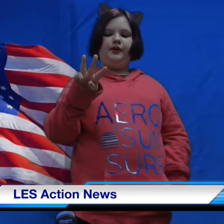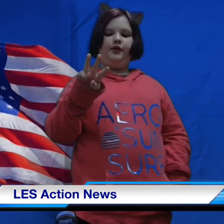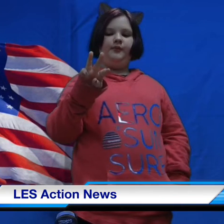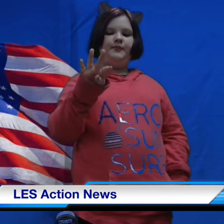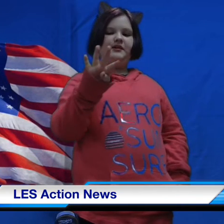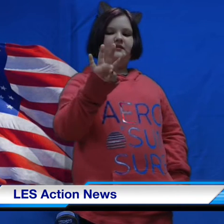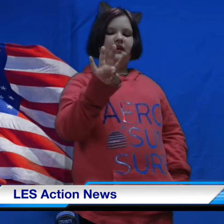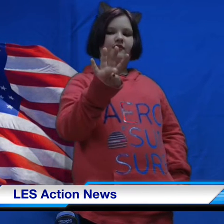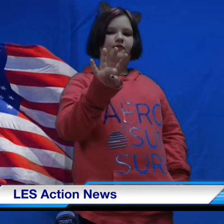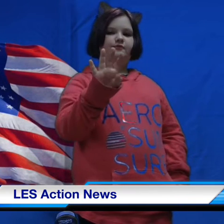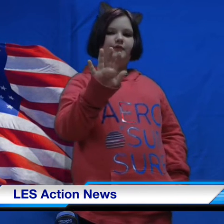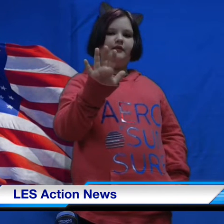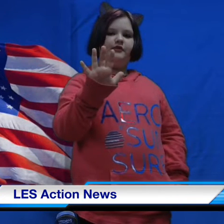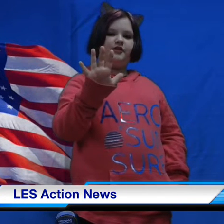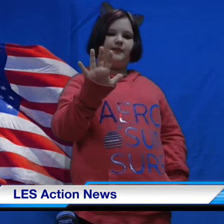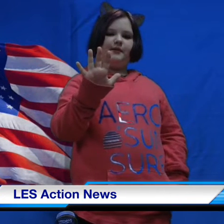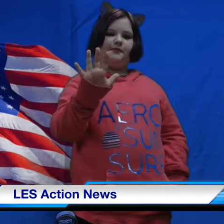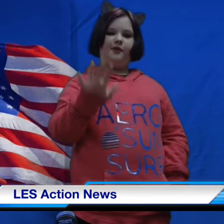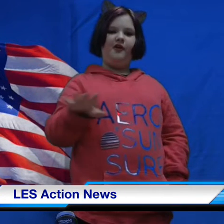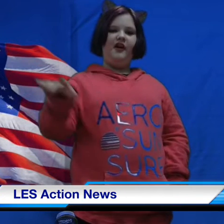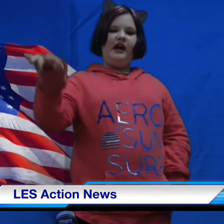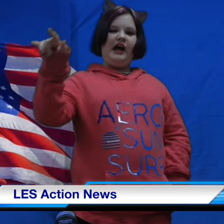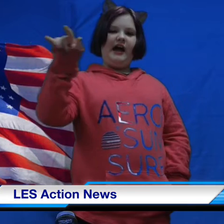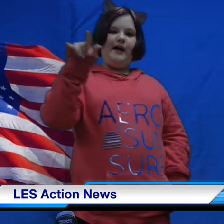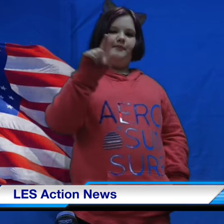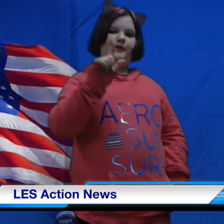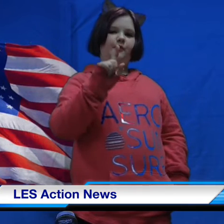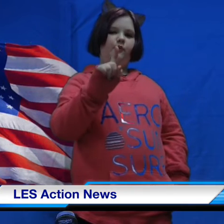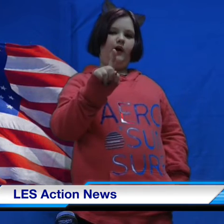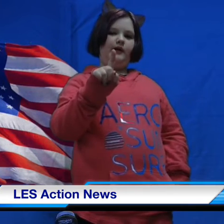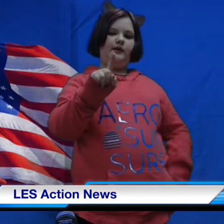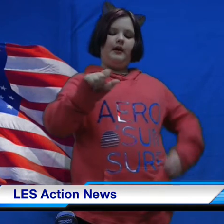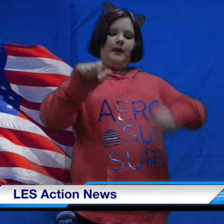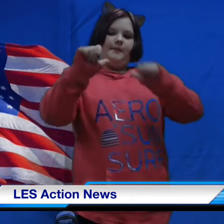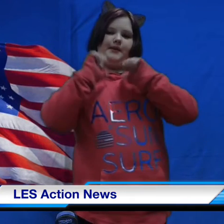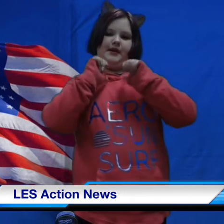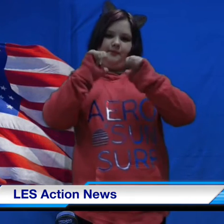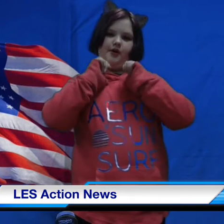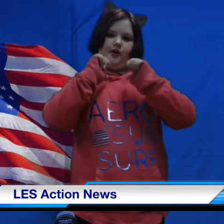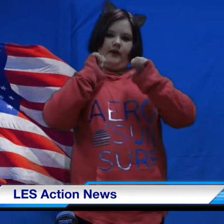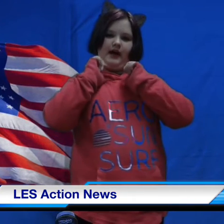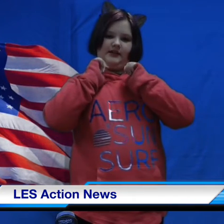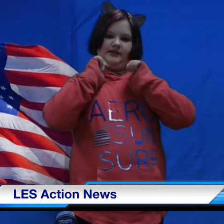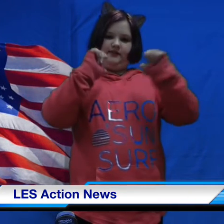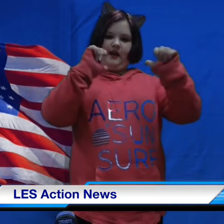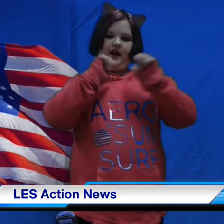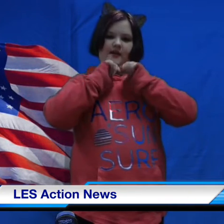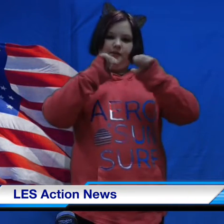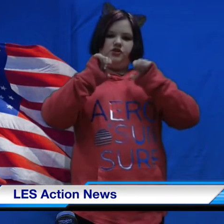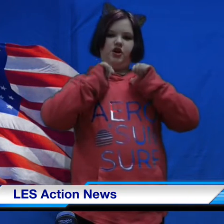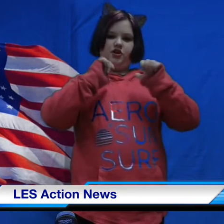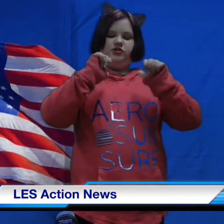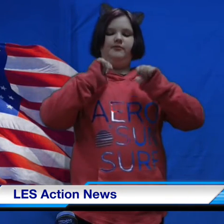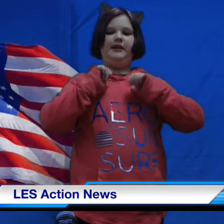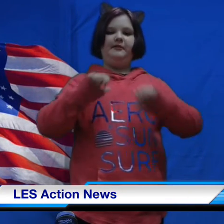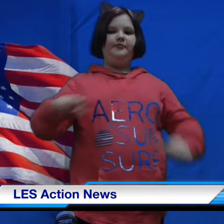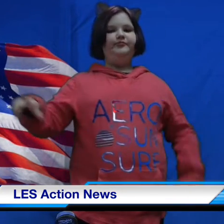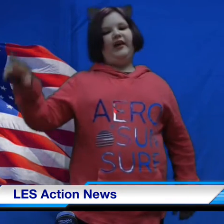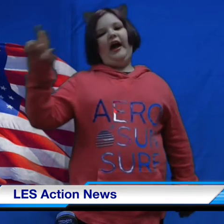responsible, be safe, be respectful. Habit 1, be proactive. I'm in charge of me.